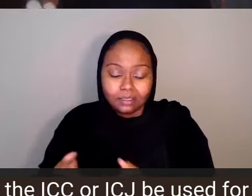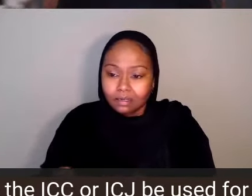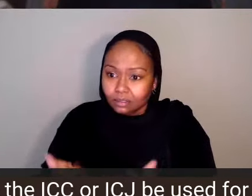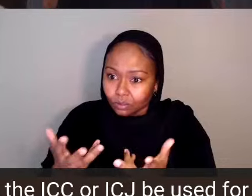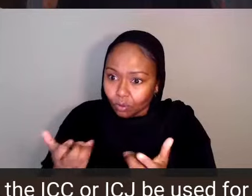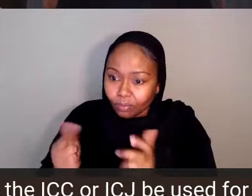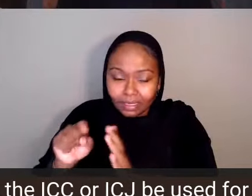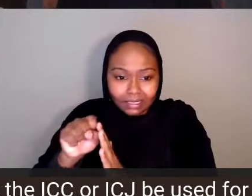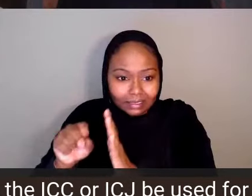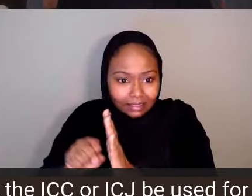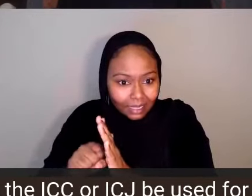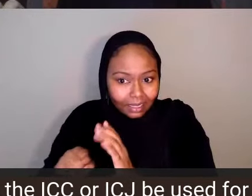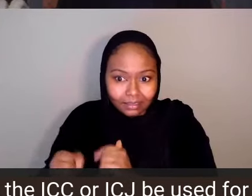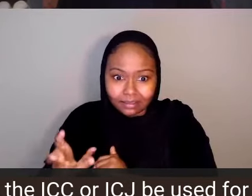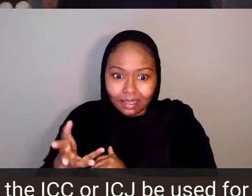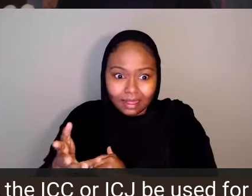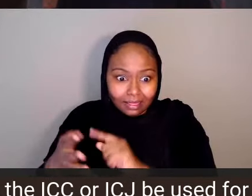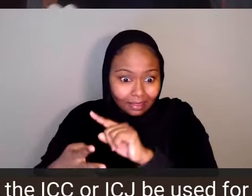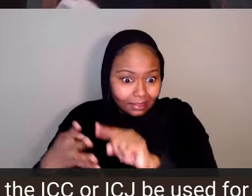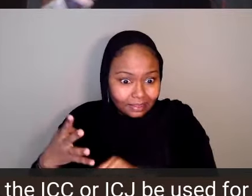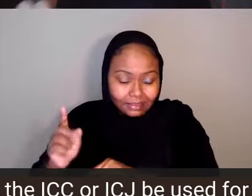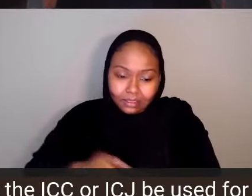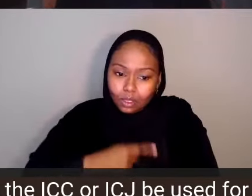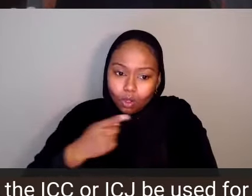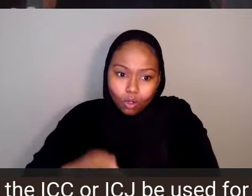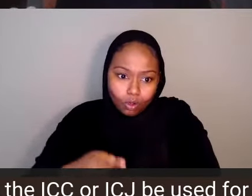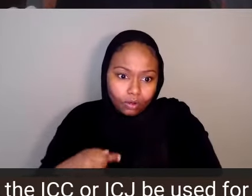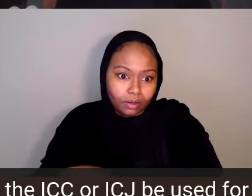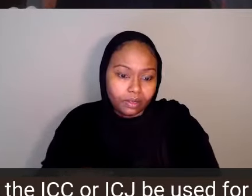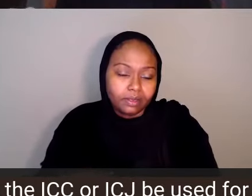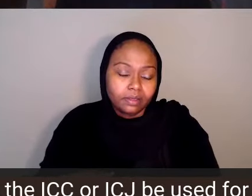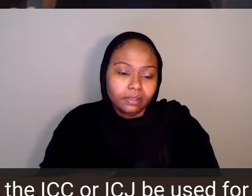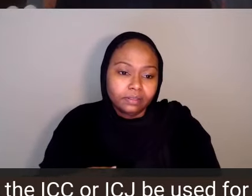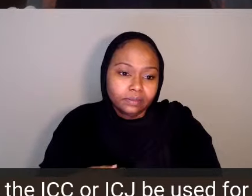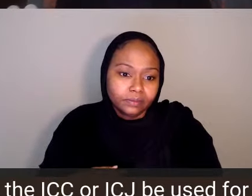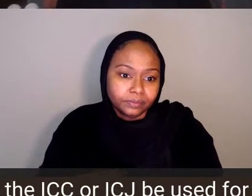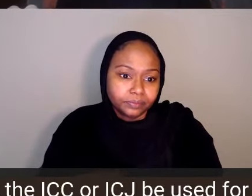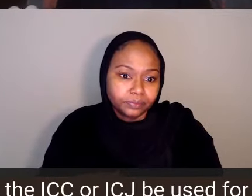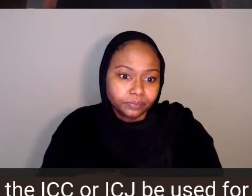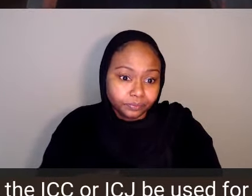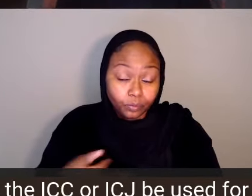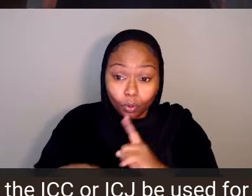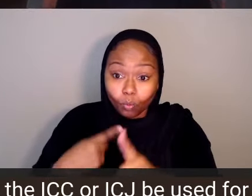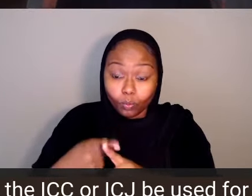Djibouti, the list can go on, and certainly goes on at length when